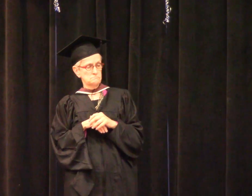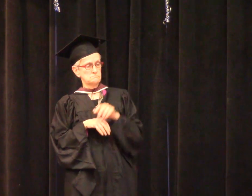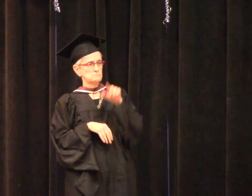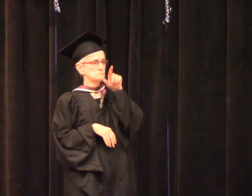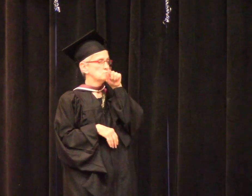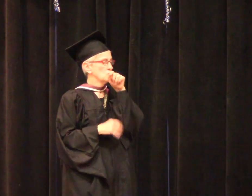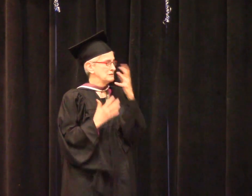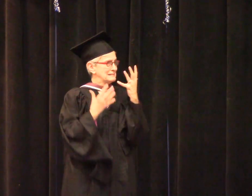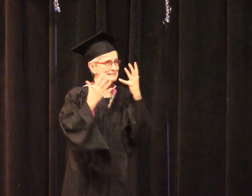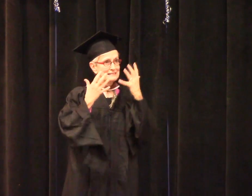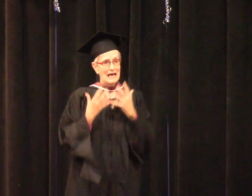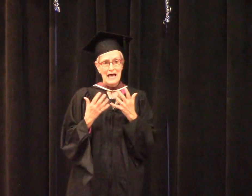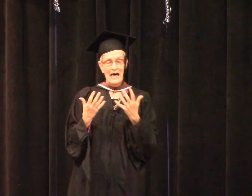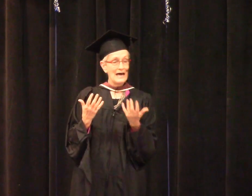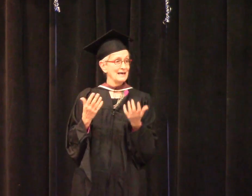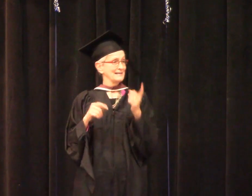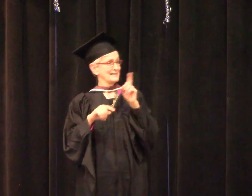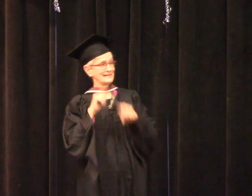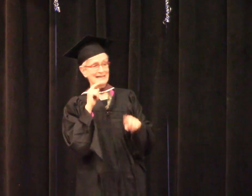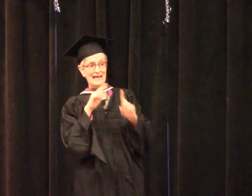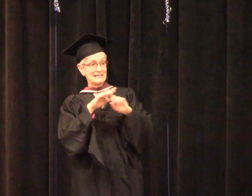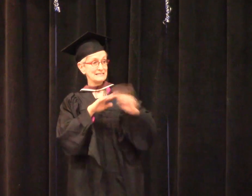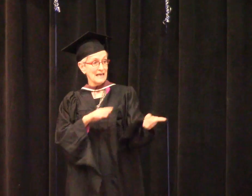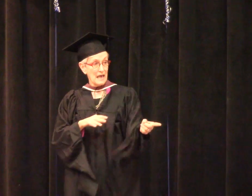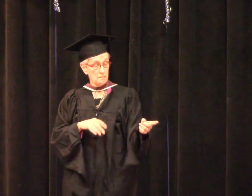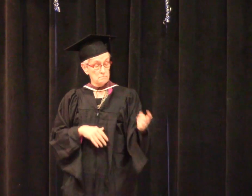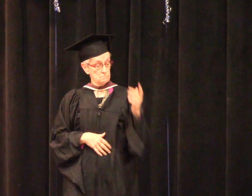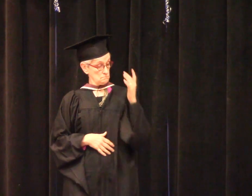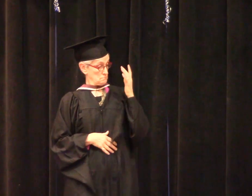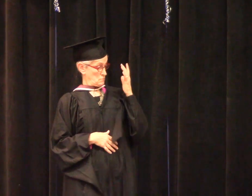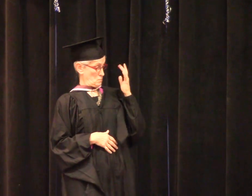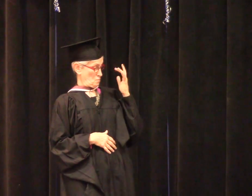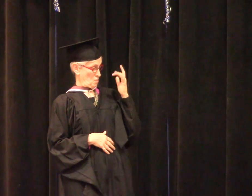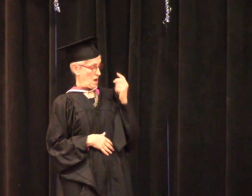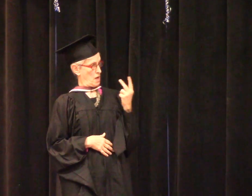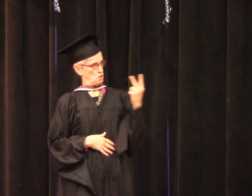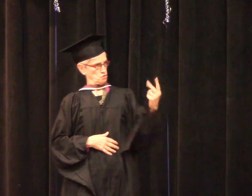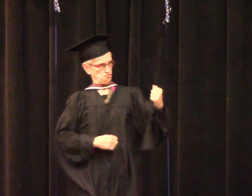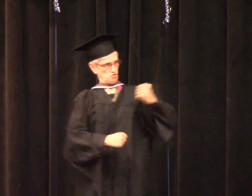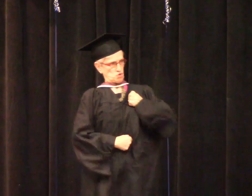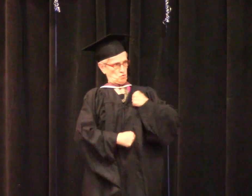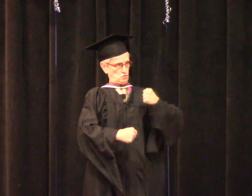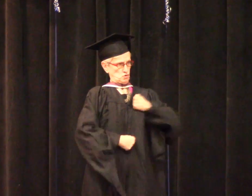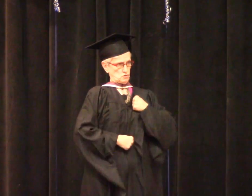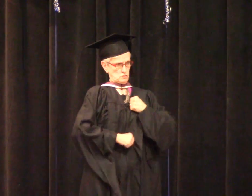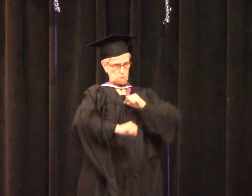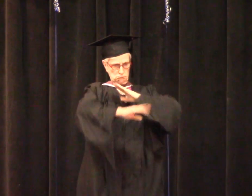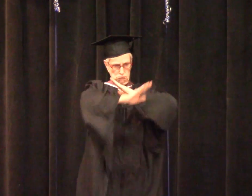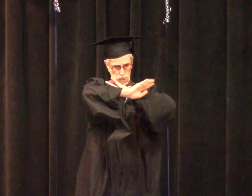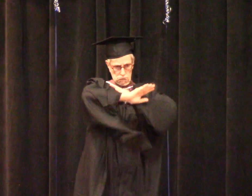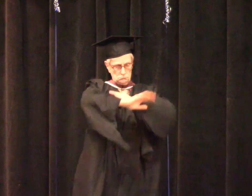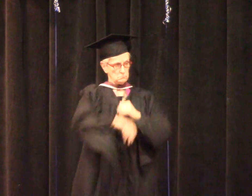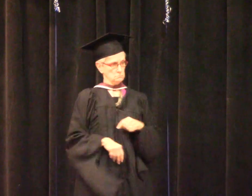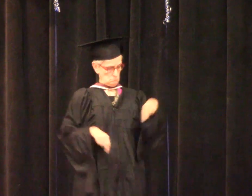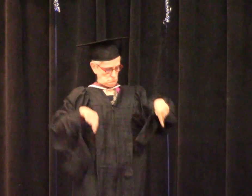fly. She saw that this bird was very sad and wanted to escape. She also saw two